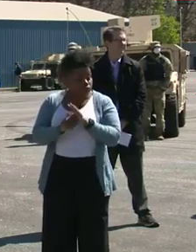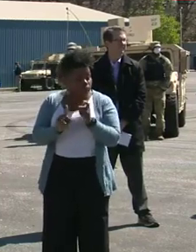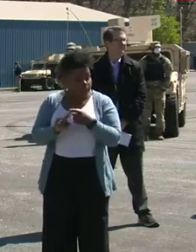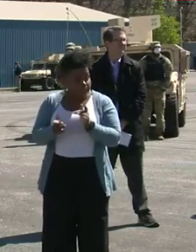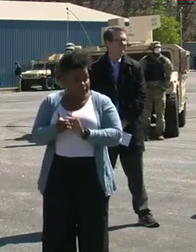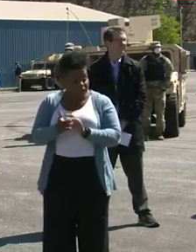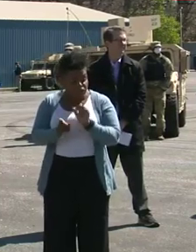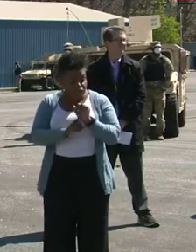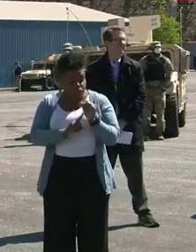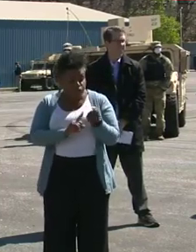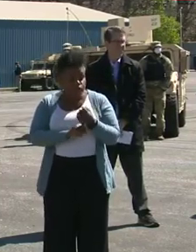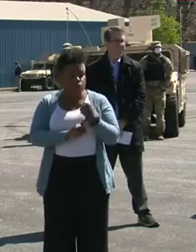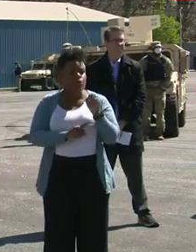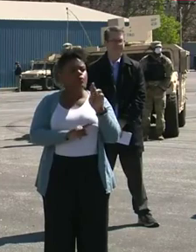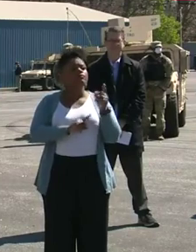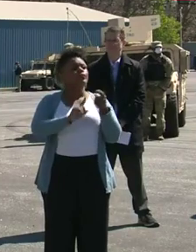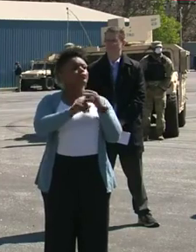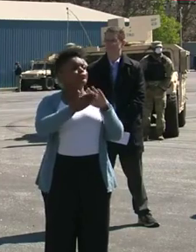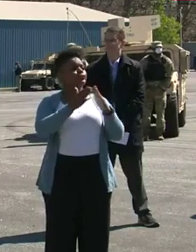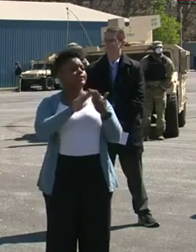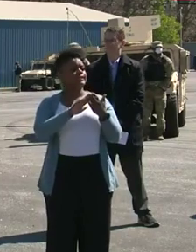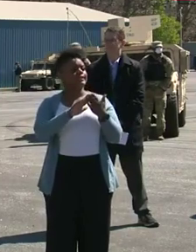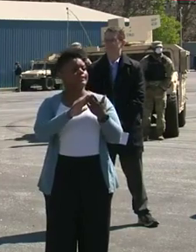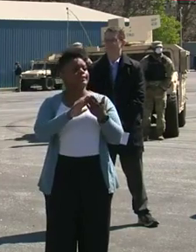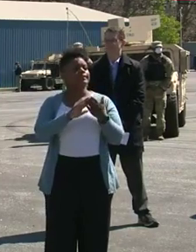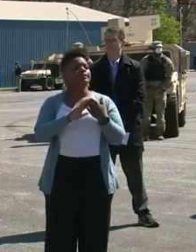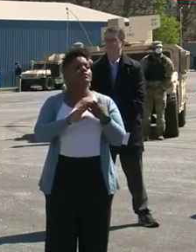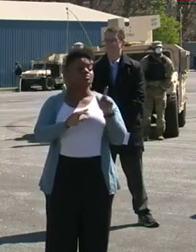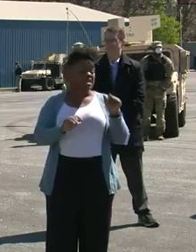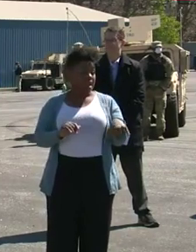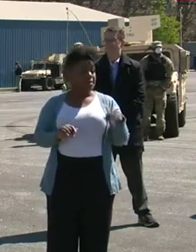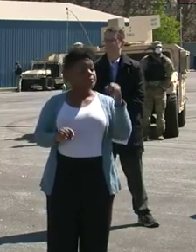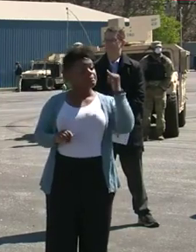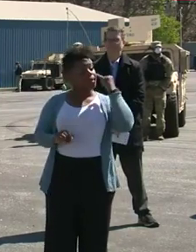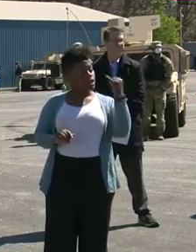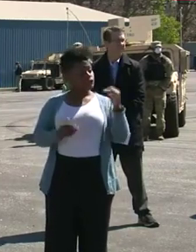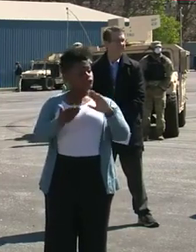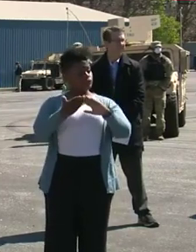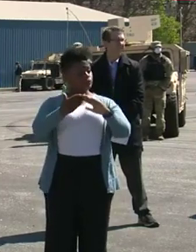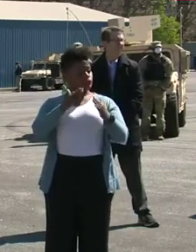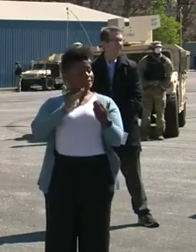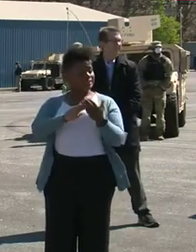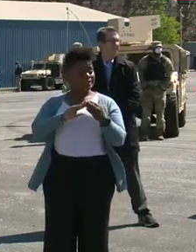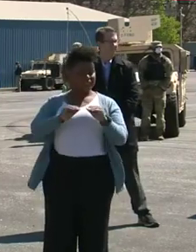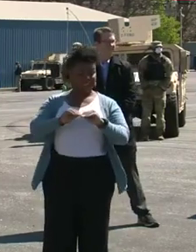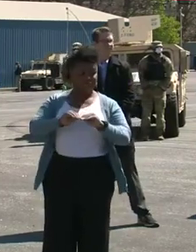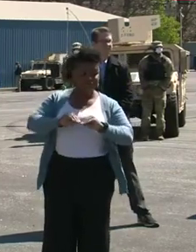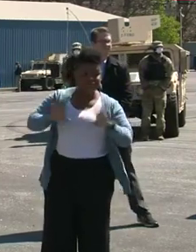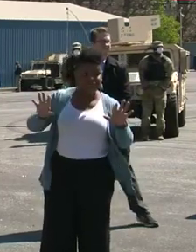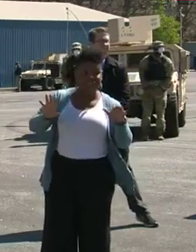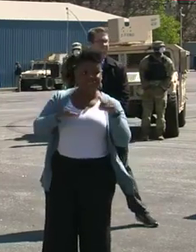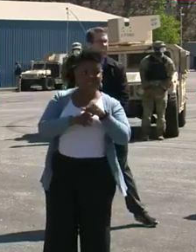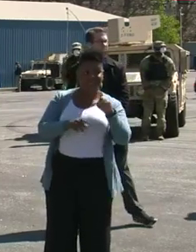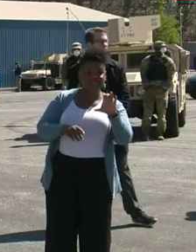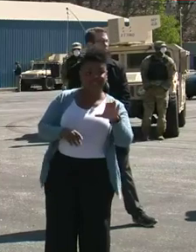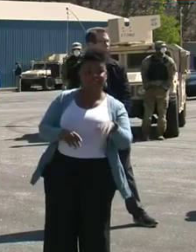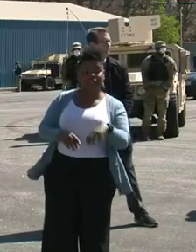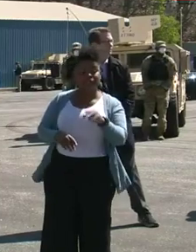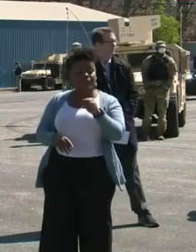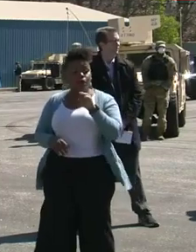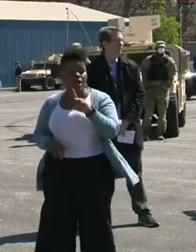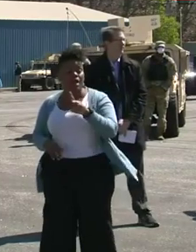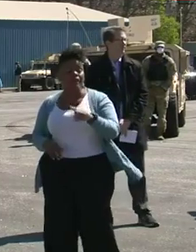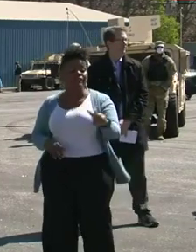So you can imagine that with widespread community transmission happening in the district, Maryland, and Virginia, where a number of the